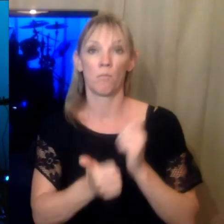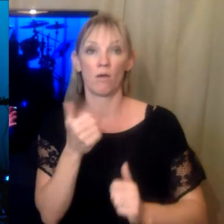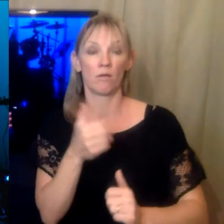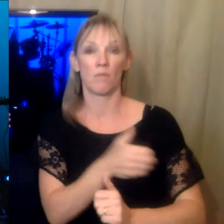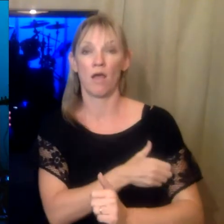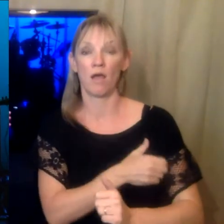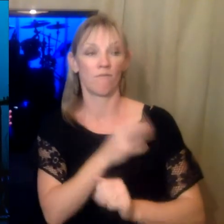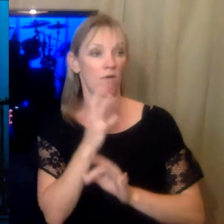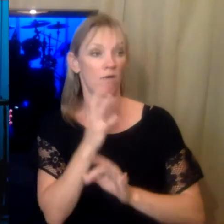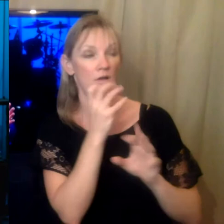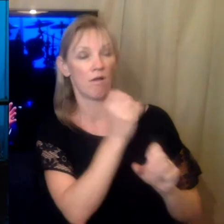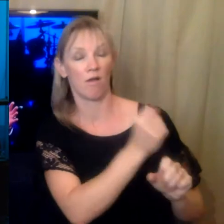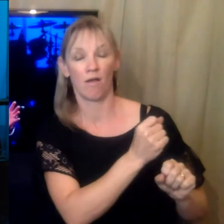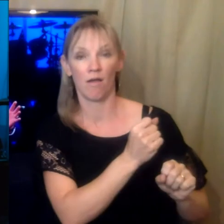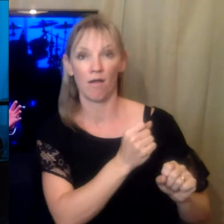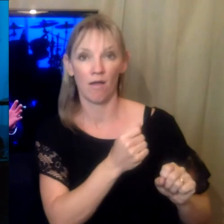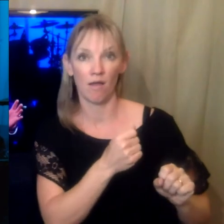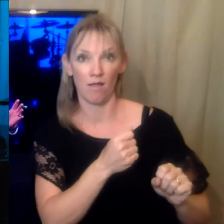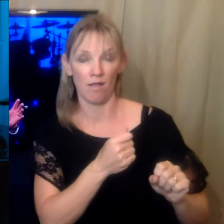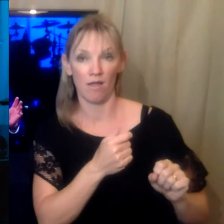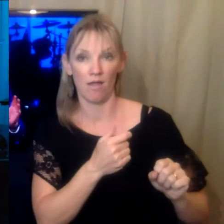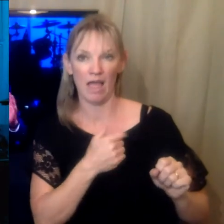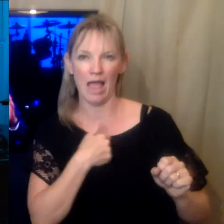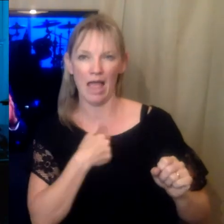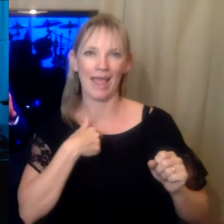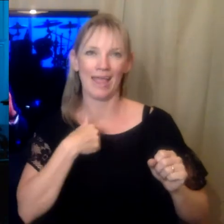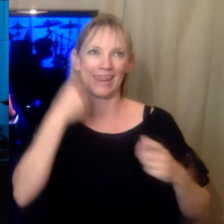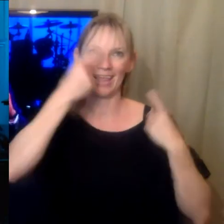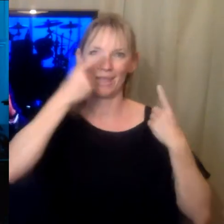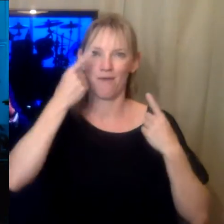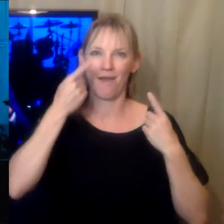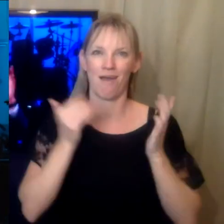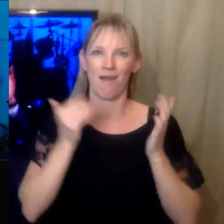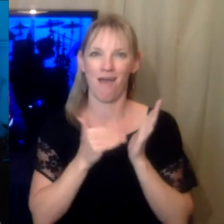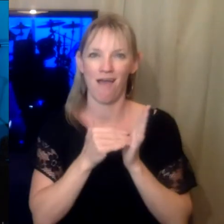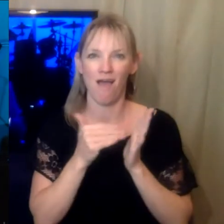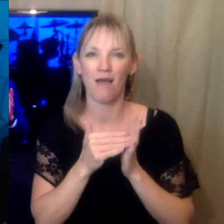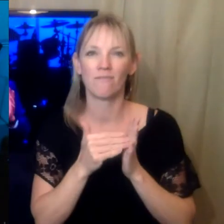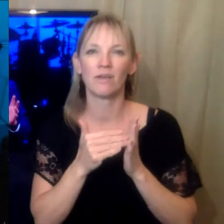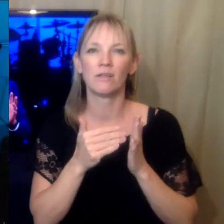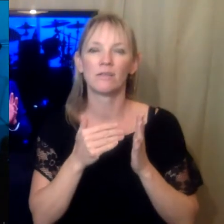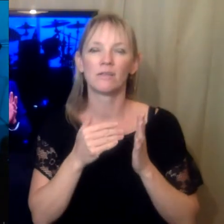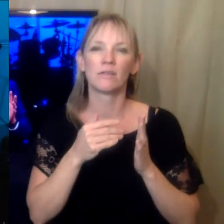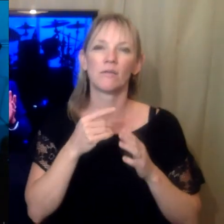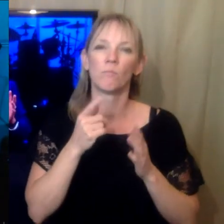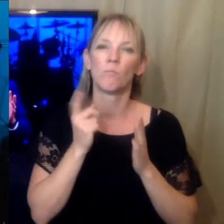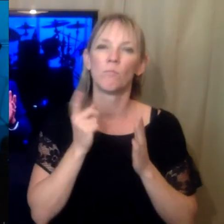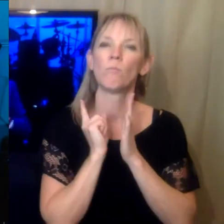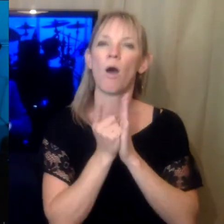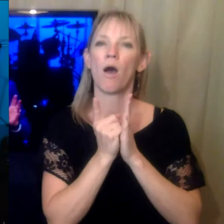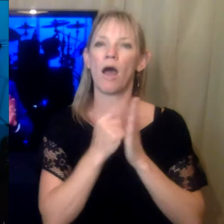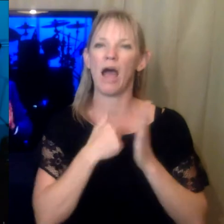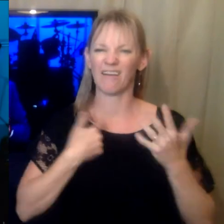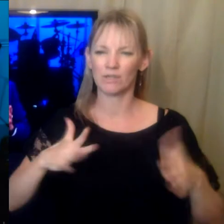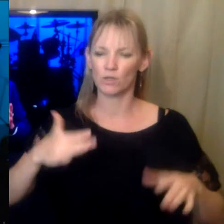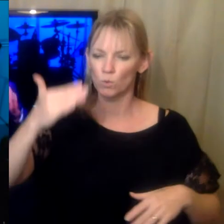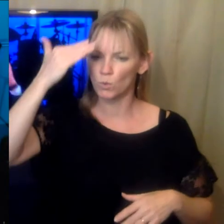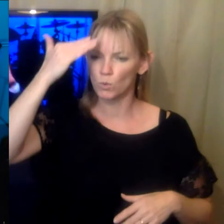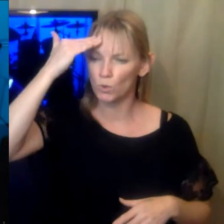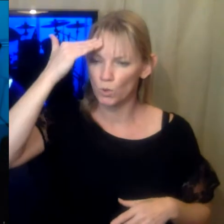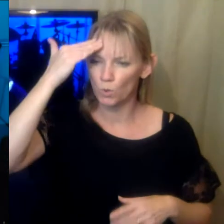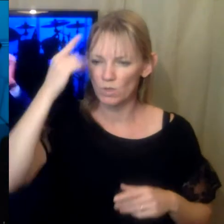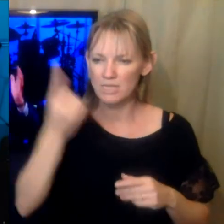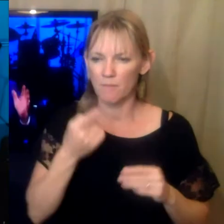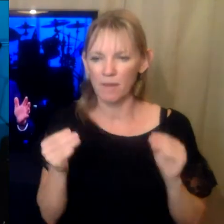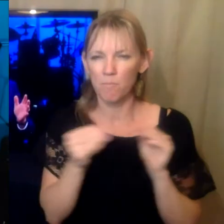so constantly. It was one of those supernal moments where I knew something more than I could even